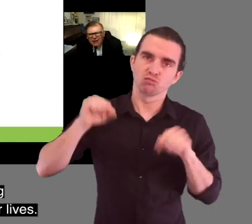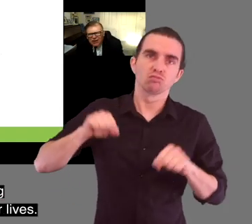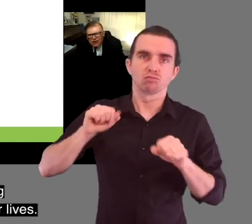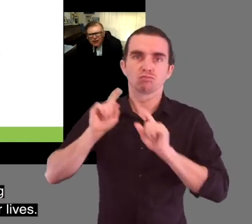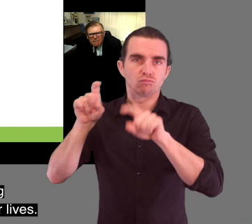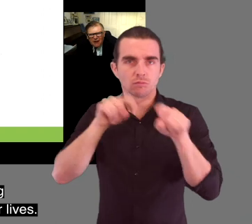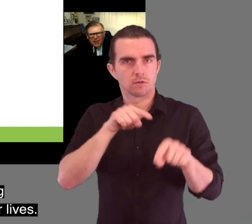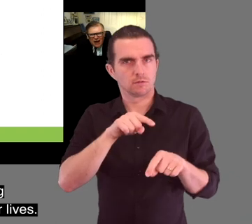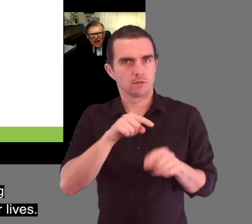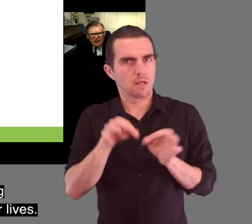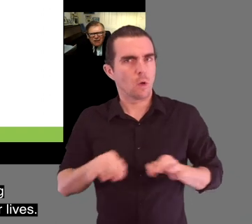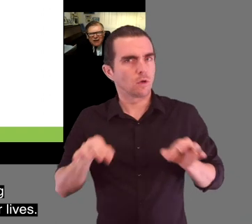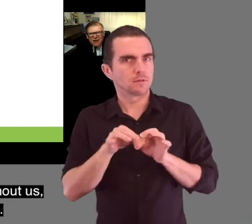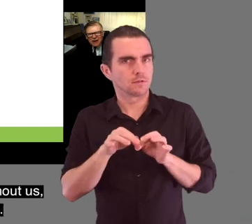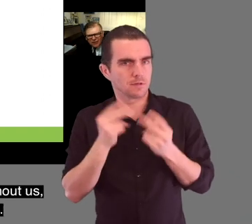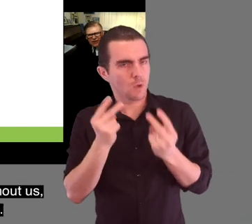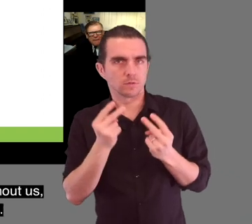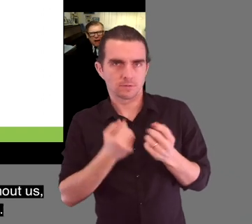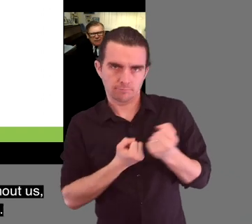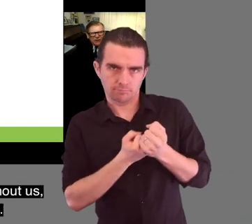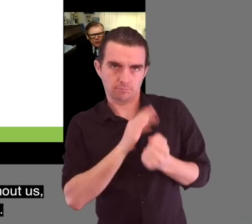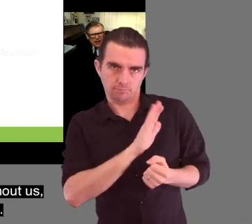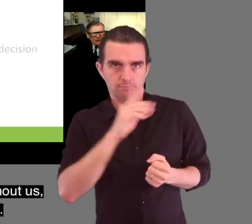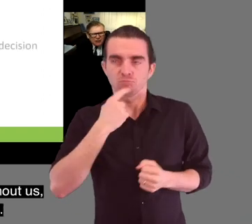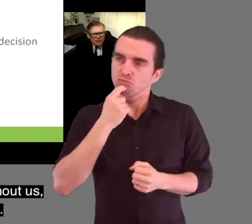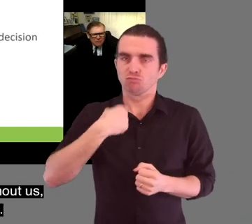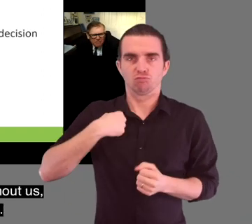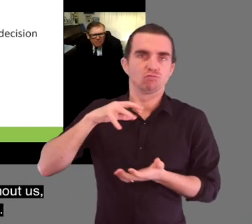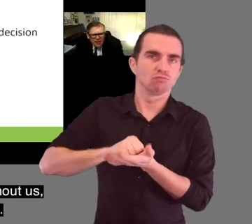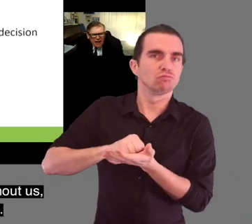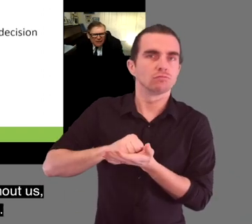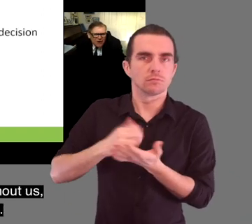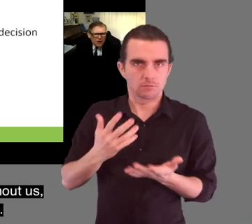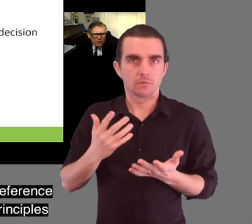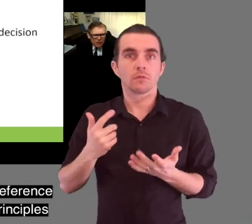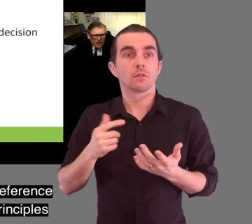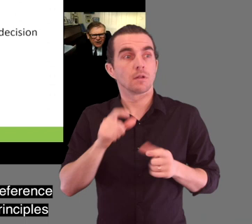making decisions about their lives. Nothing about us without us. Remember that.